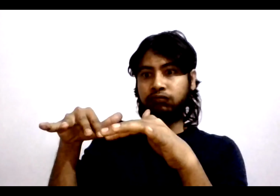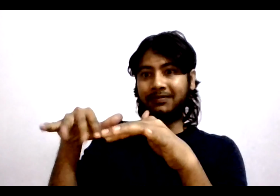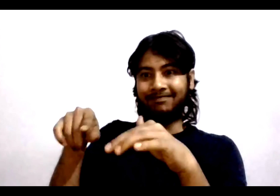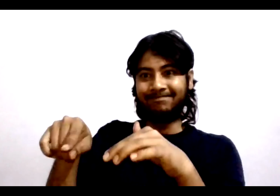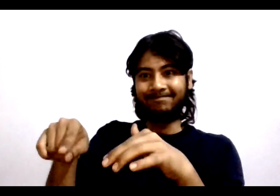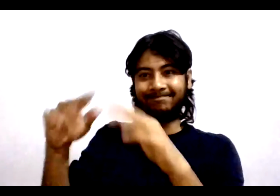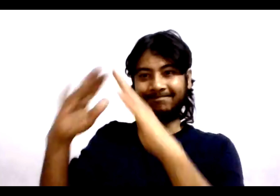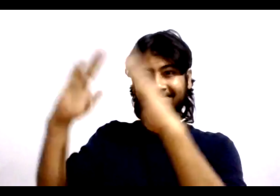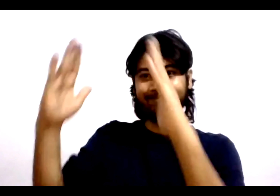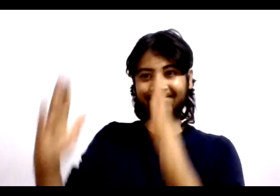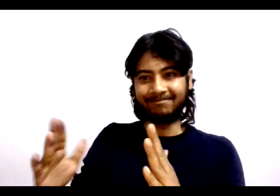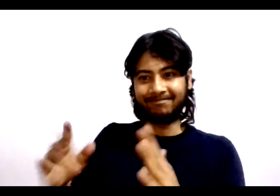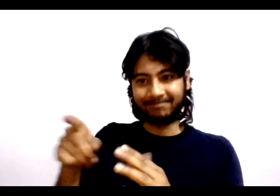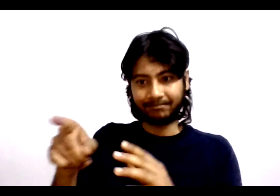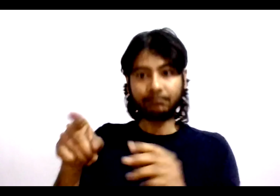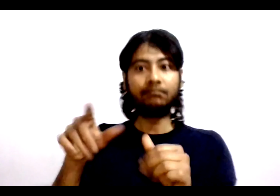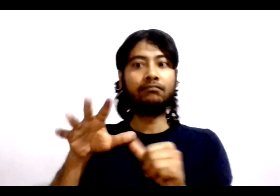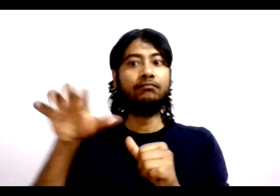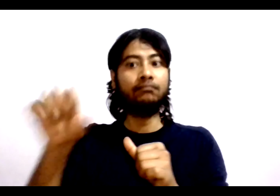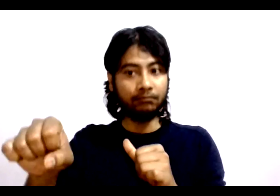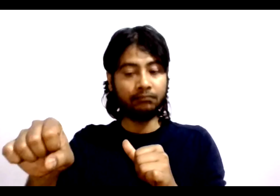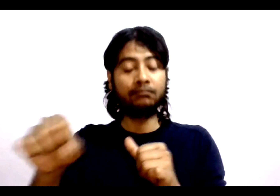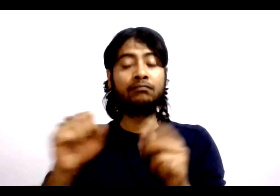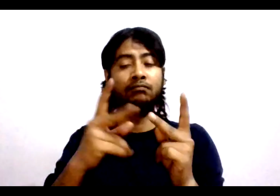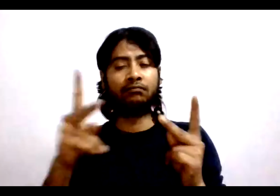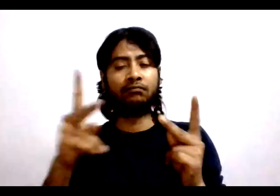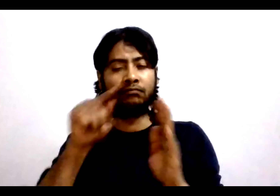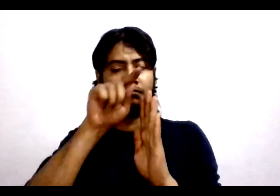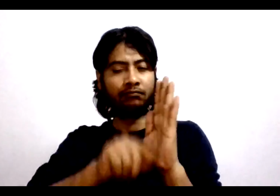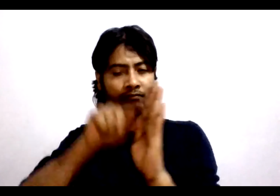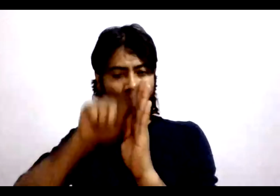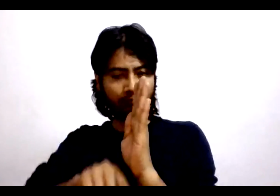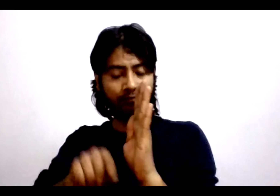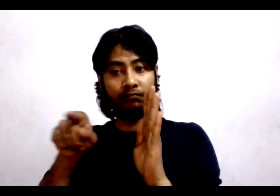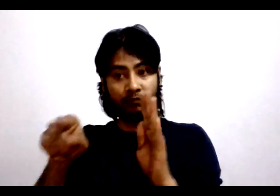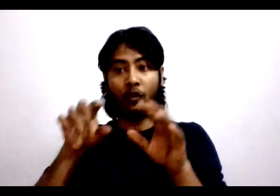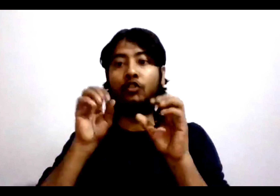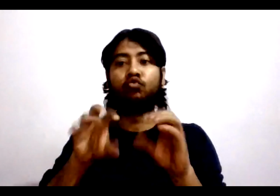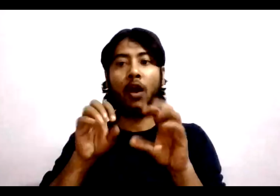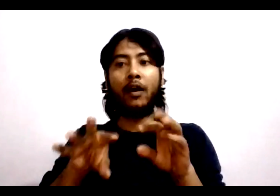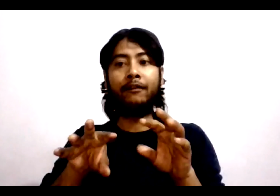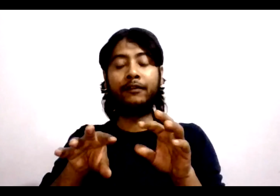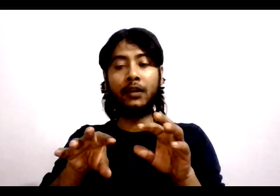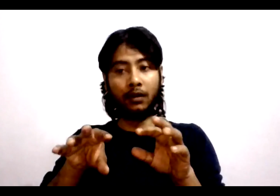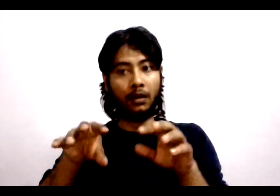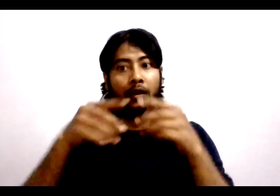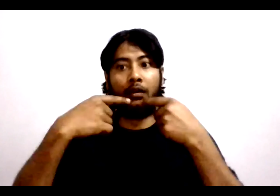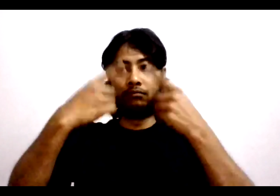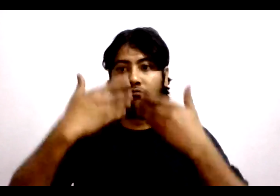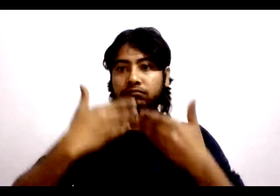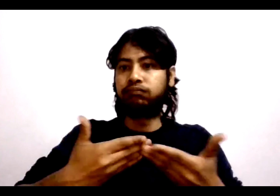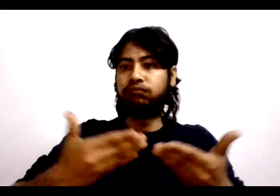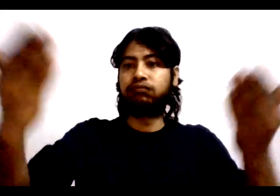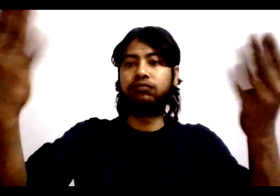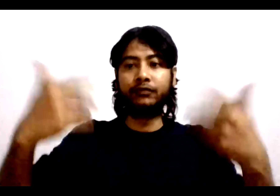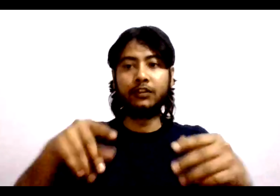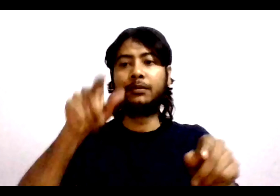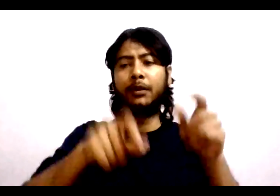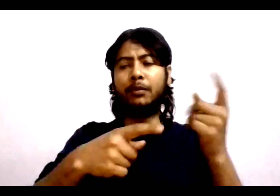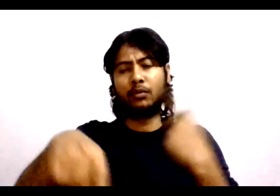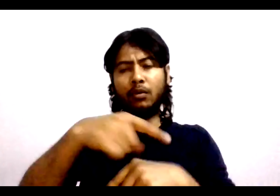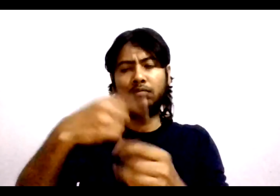also perhaps have been sent by many people. And this will ensure that there are written standards